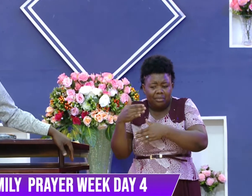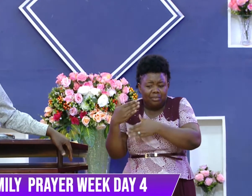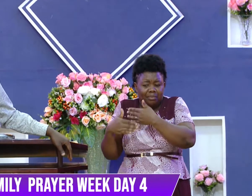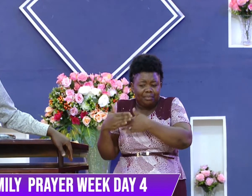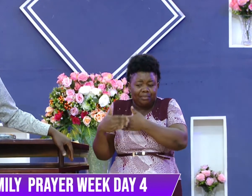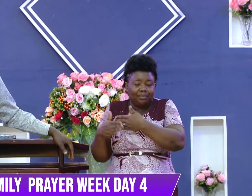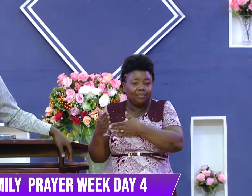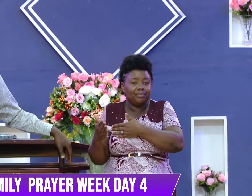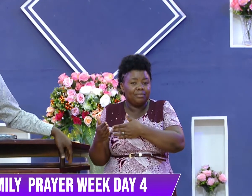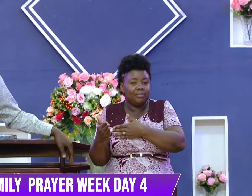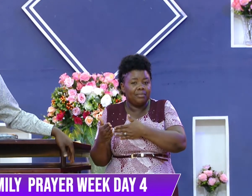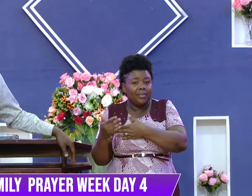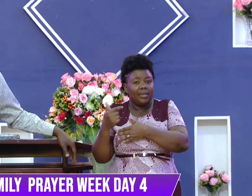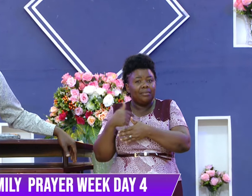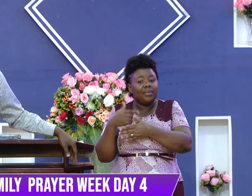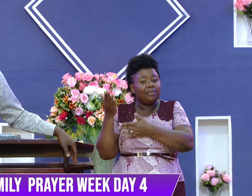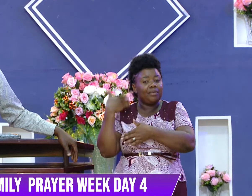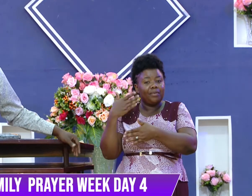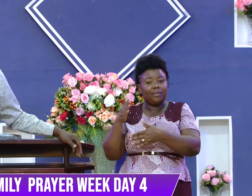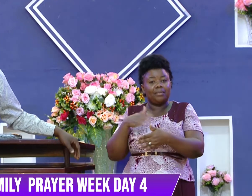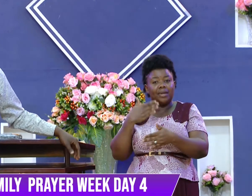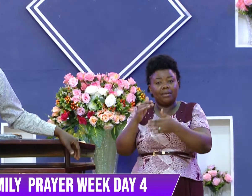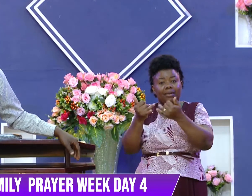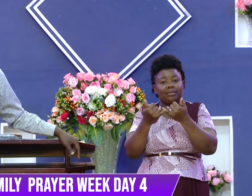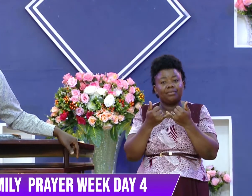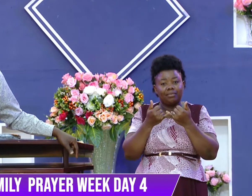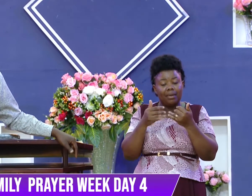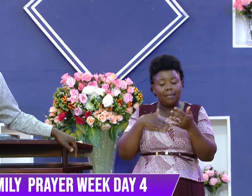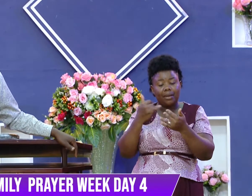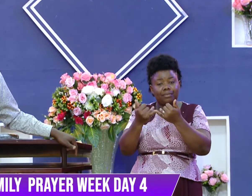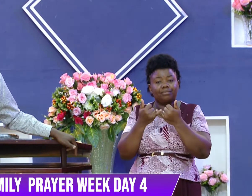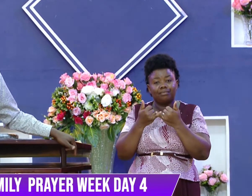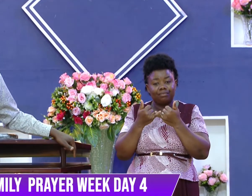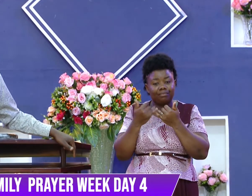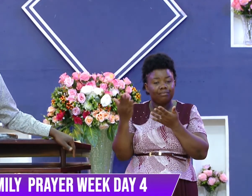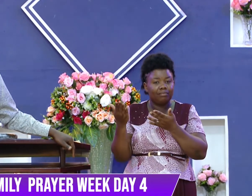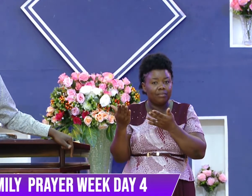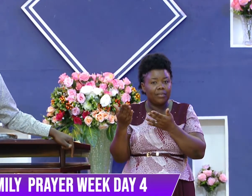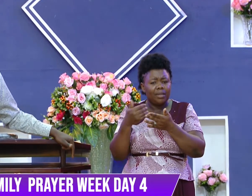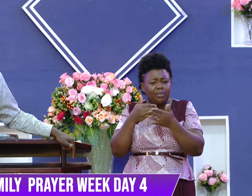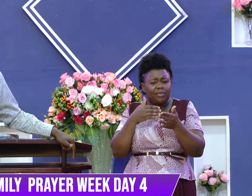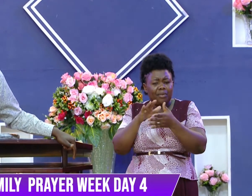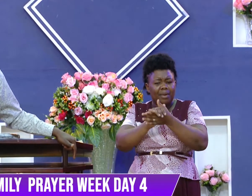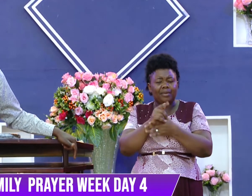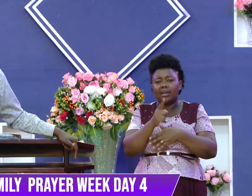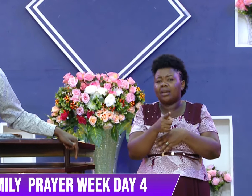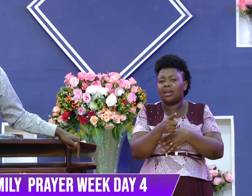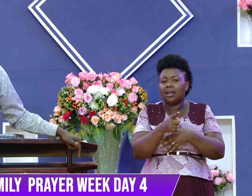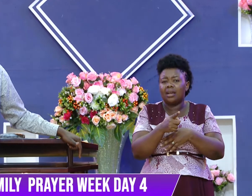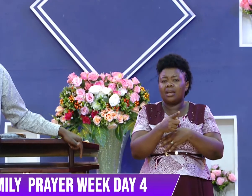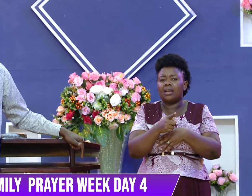comes closer to you. I had my wife and I still have my wife. But before